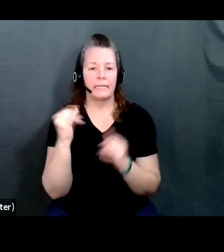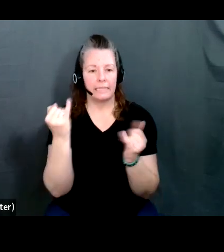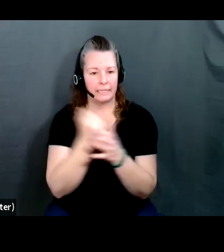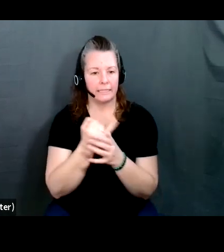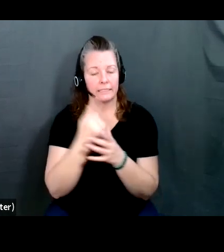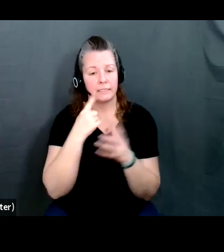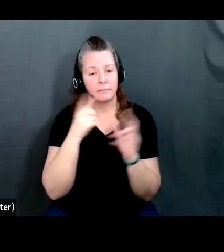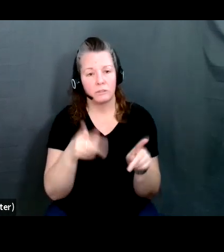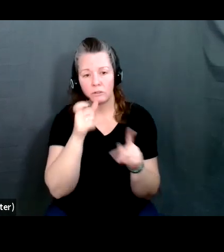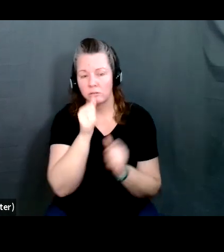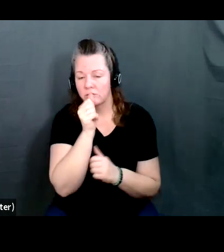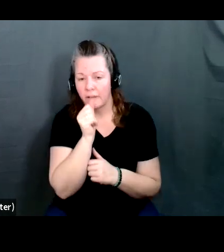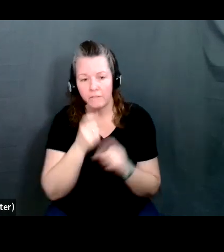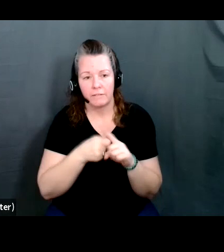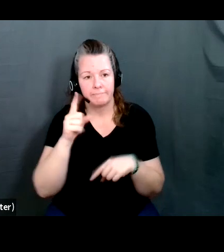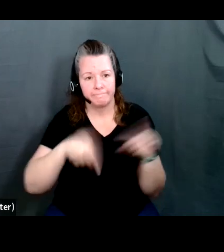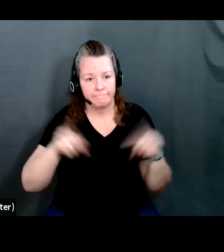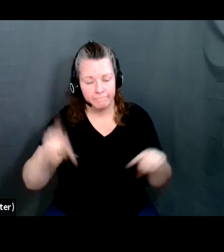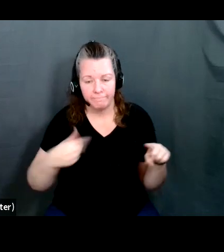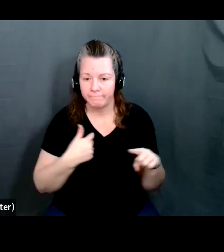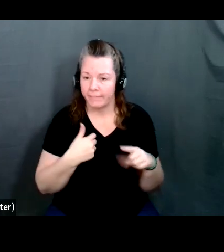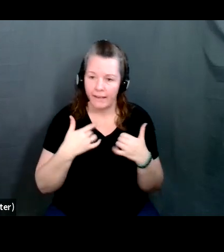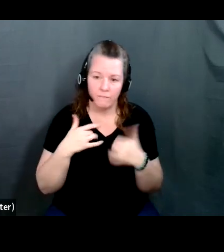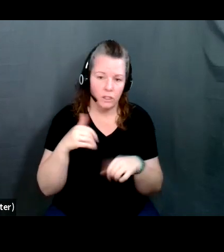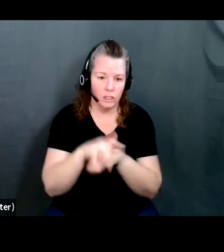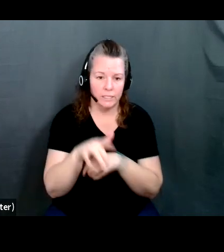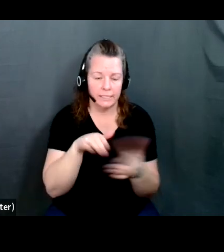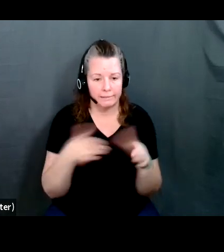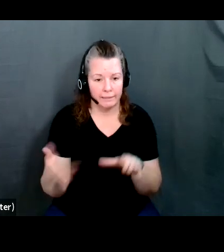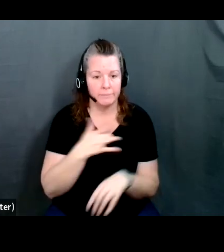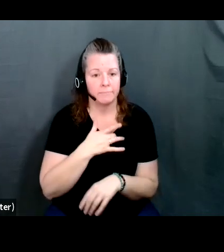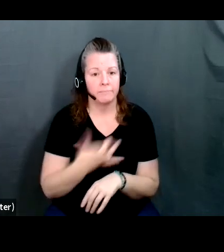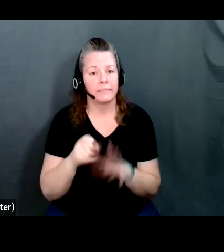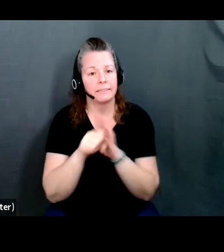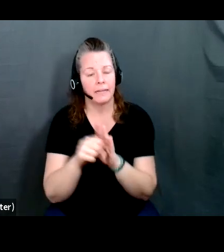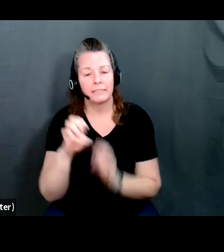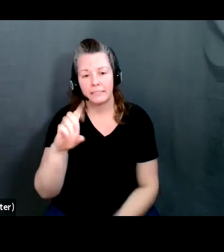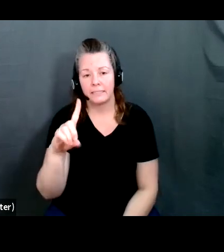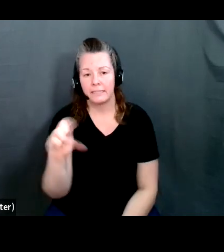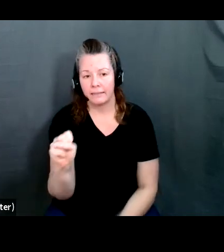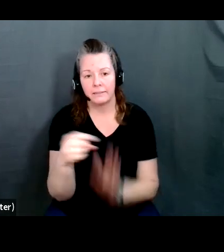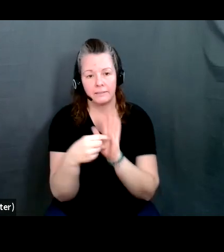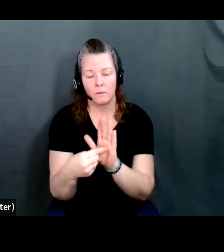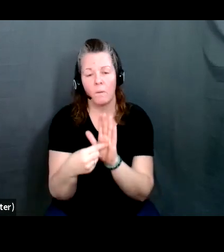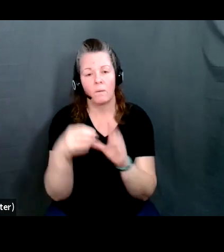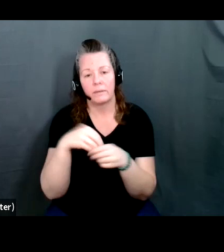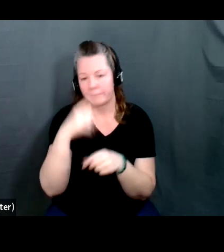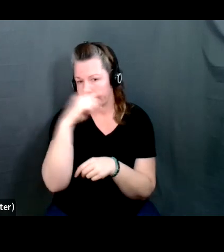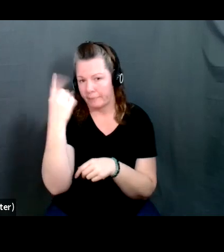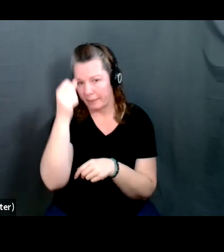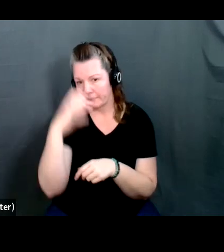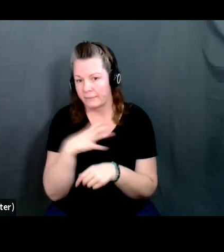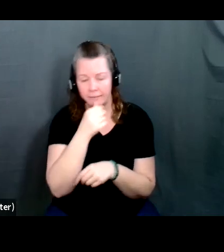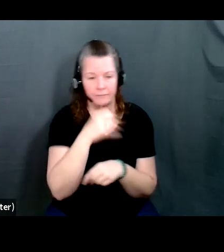the inevitability of an early death. Usually signs of EDS exhibit in Black males and females ranging